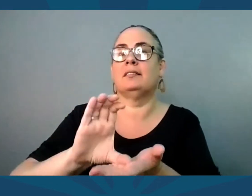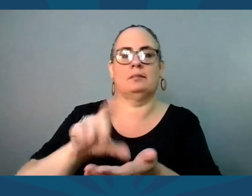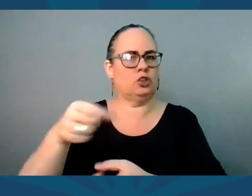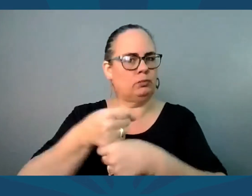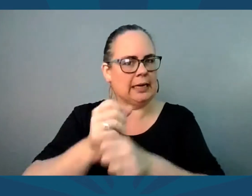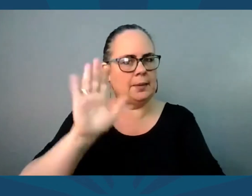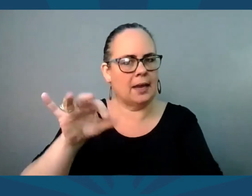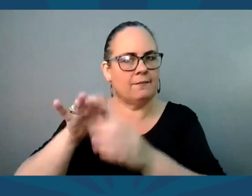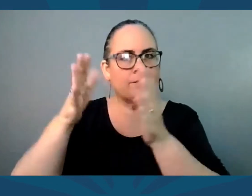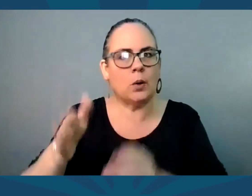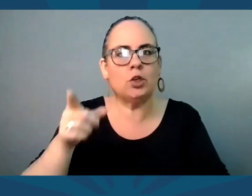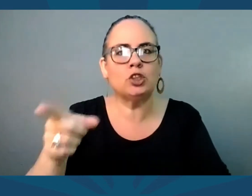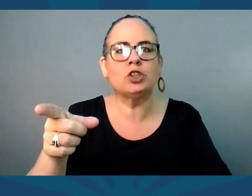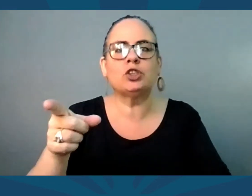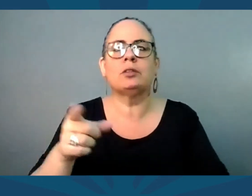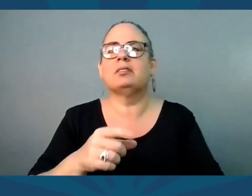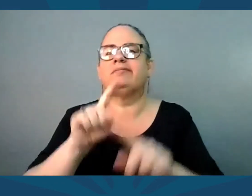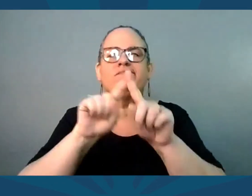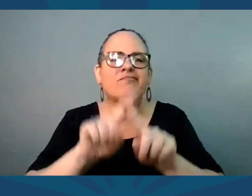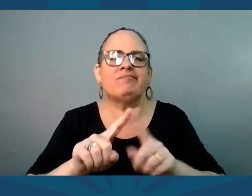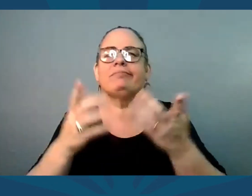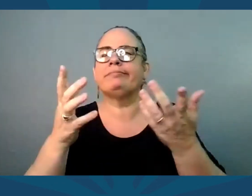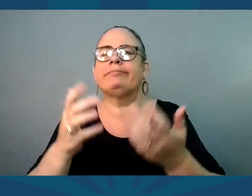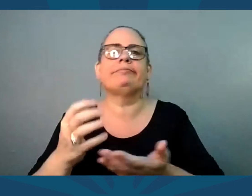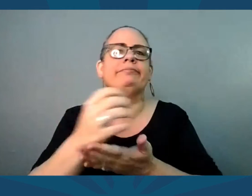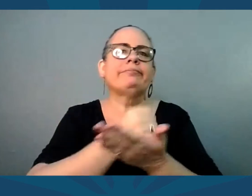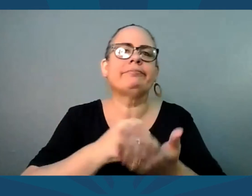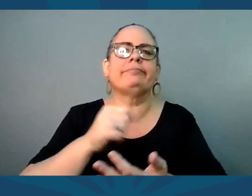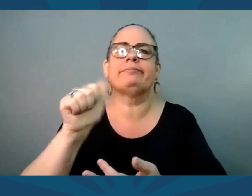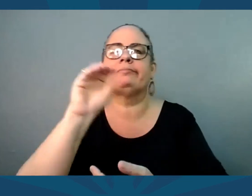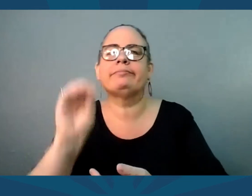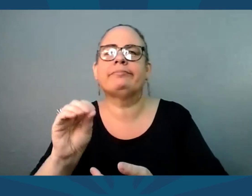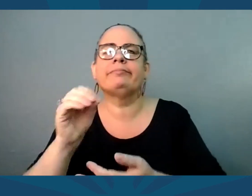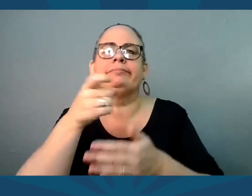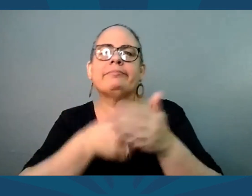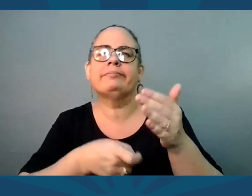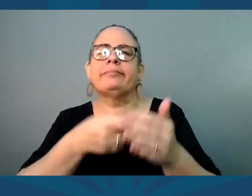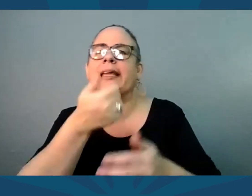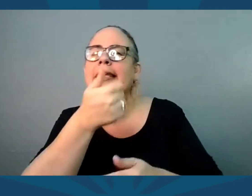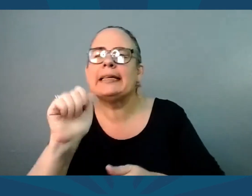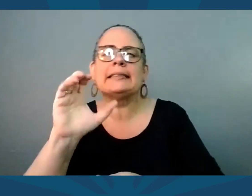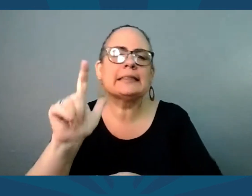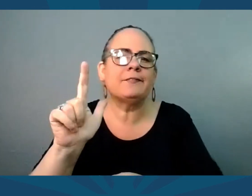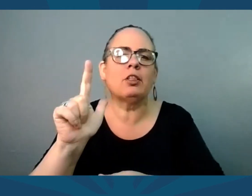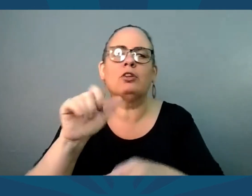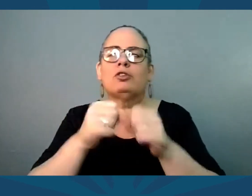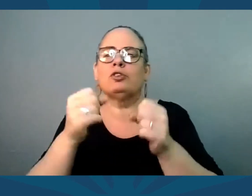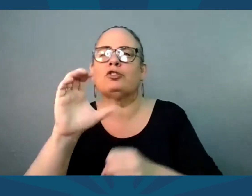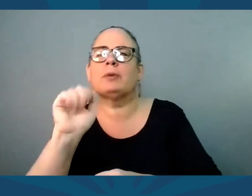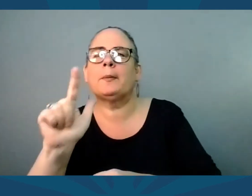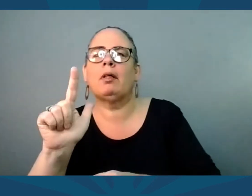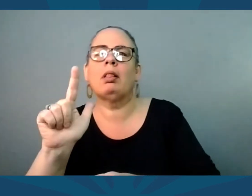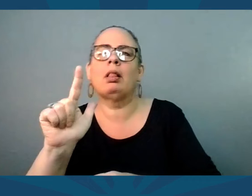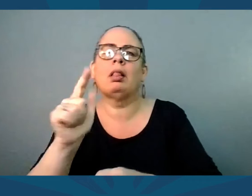The Citizens Clean Elections Fund, created by voters, receives revenues from a